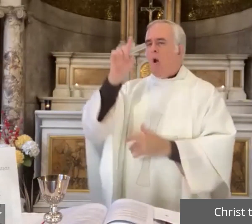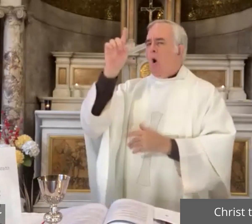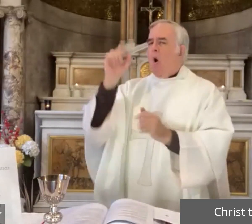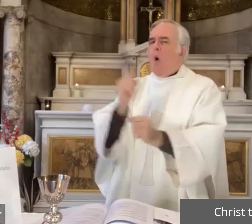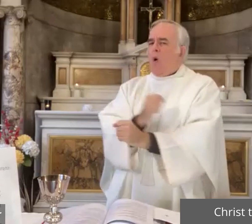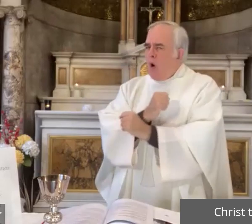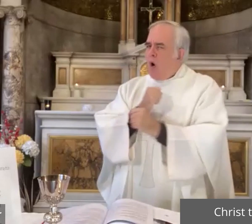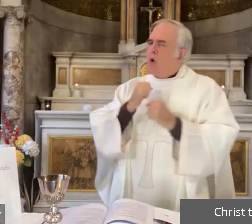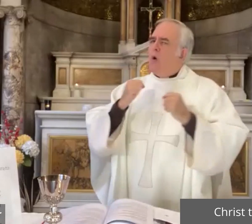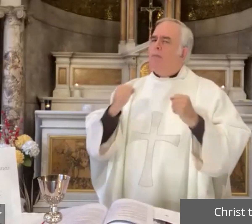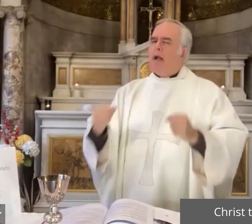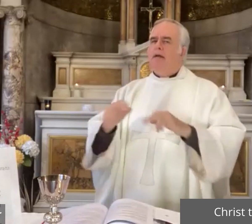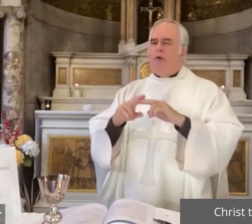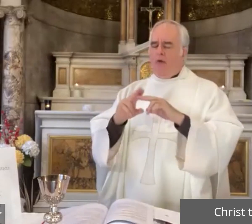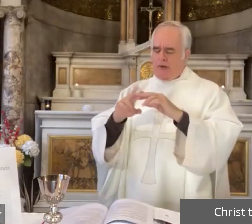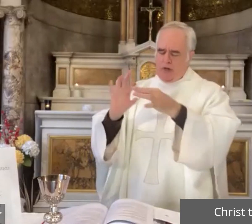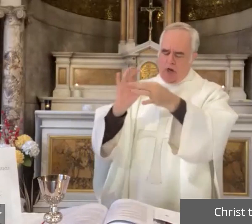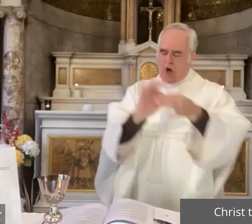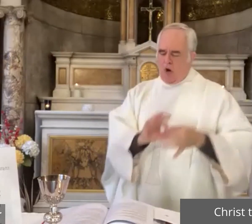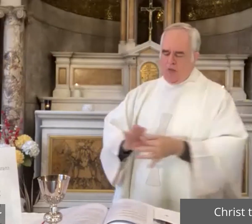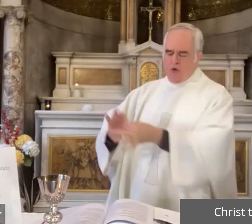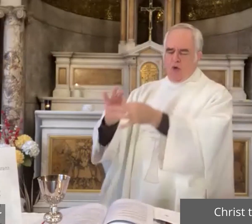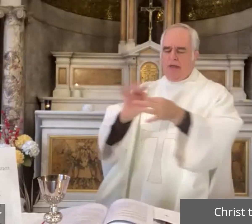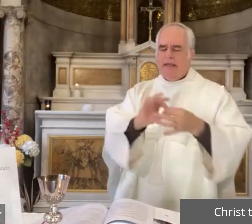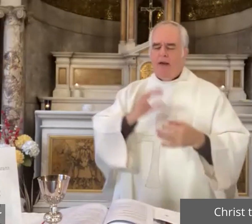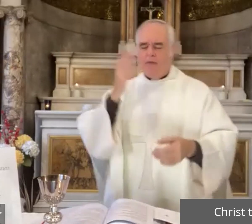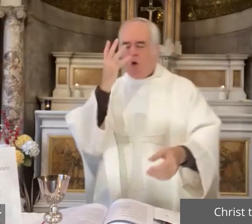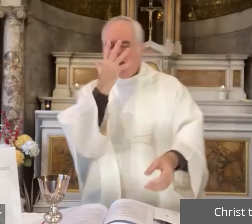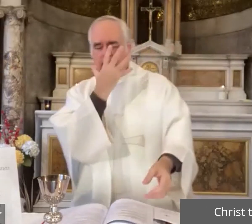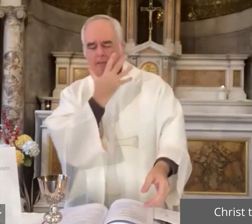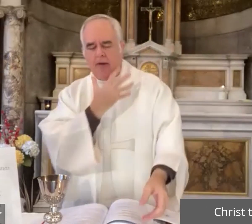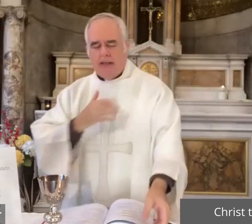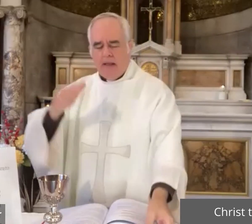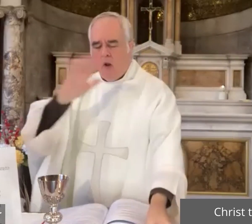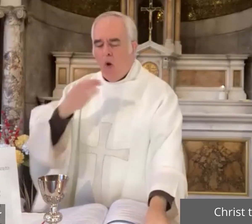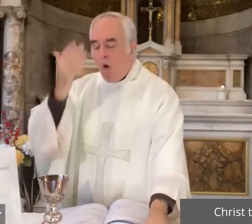him, O God, Almighty Father, in the unity of the Holy